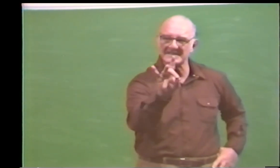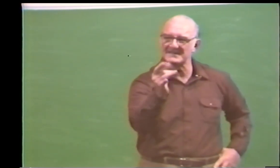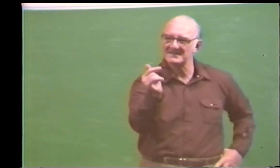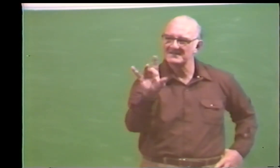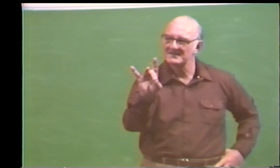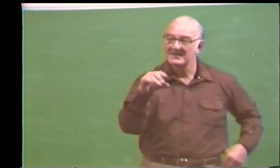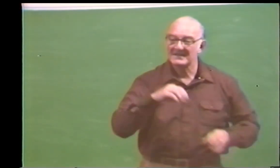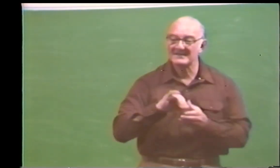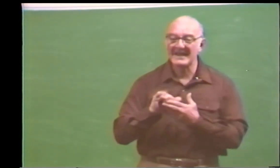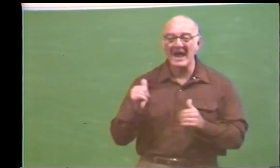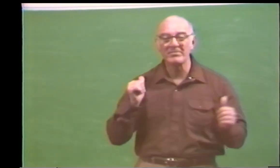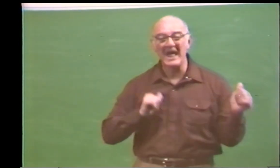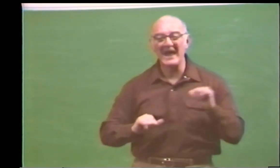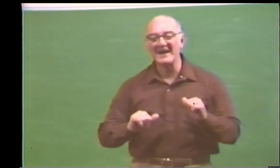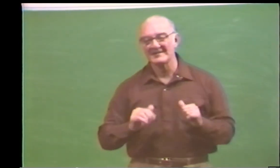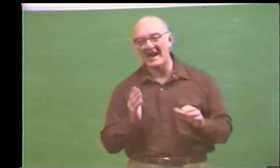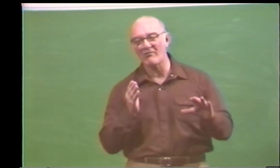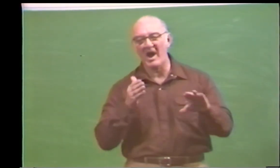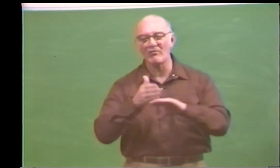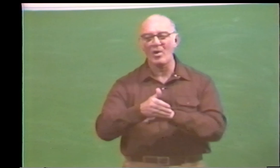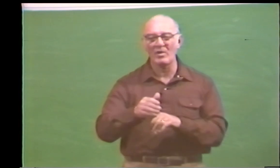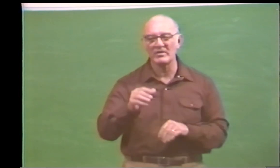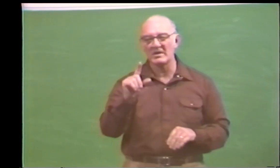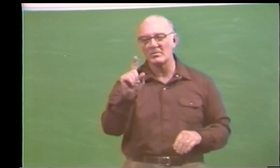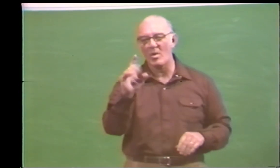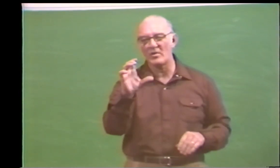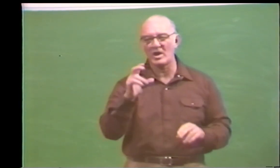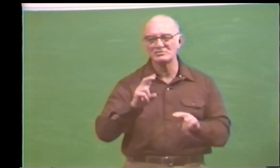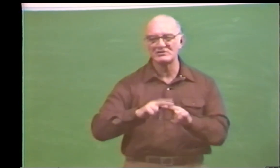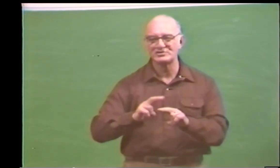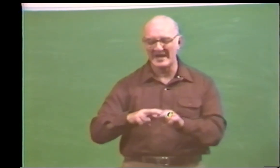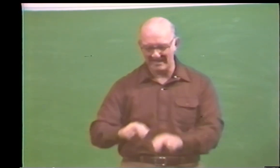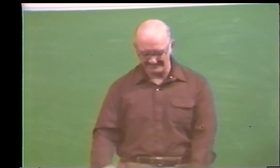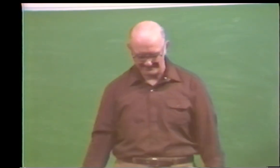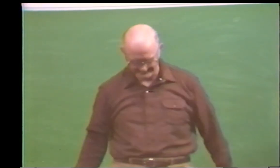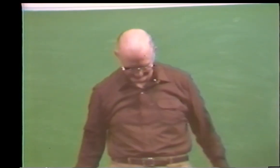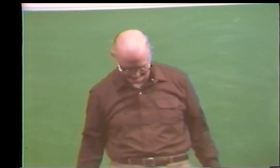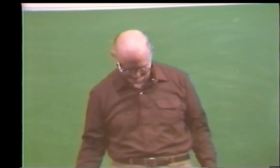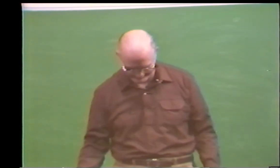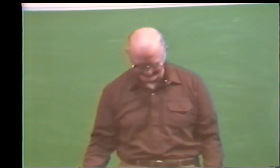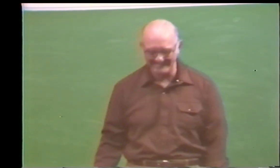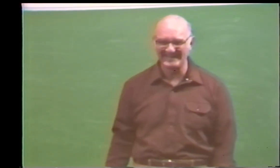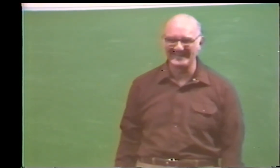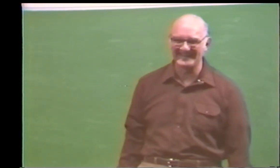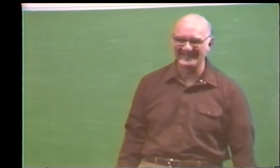18. In that play, there are over 100 chairs.